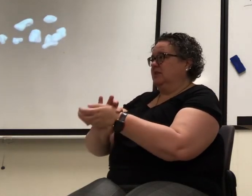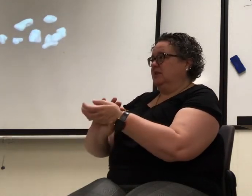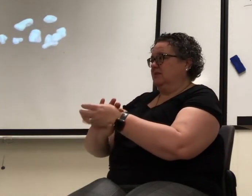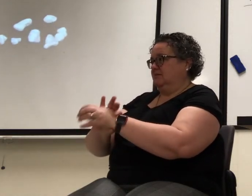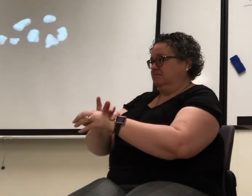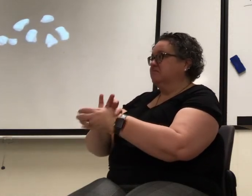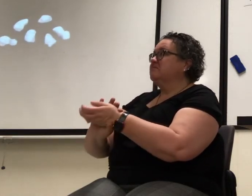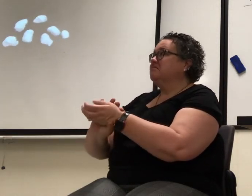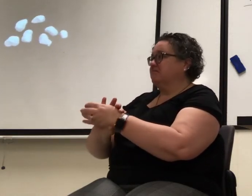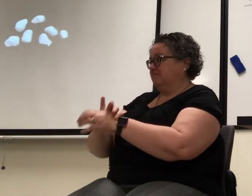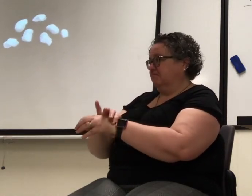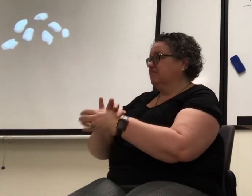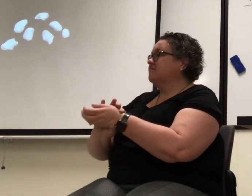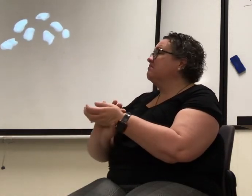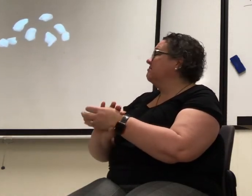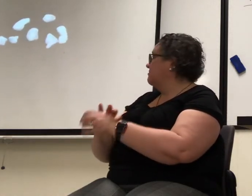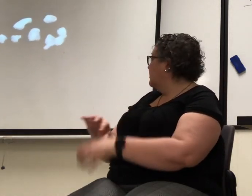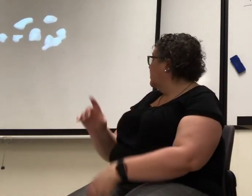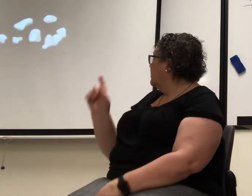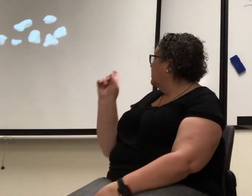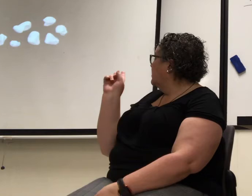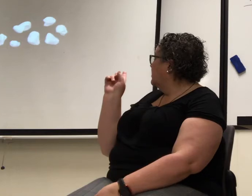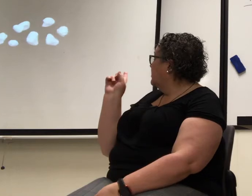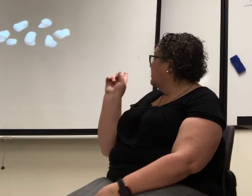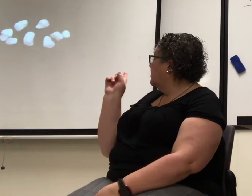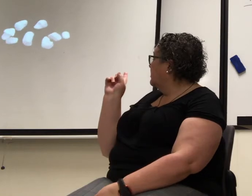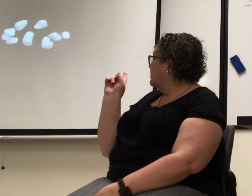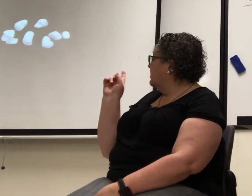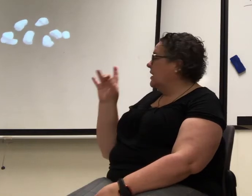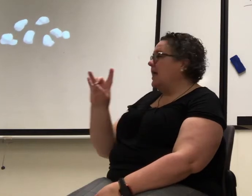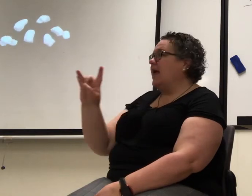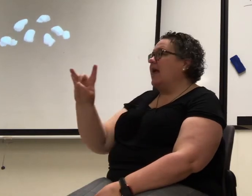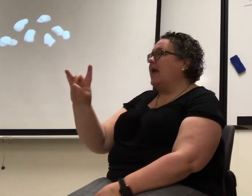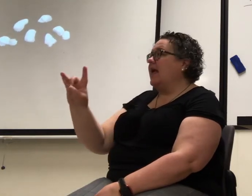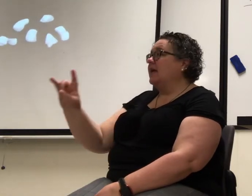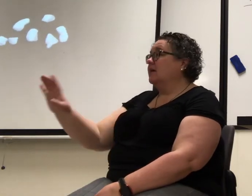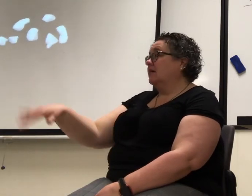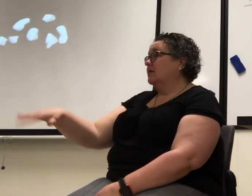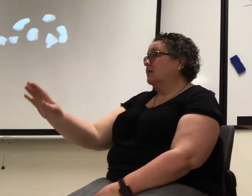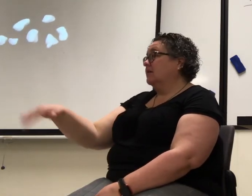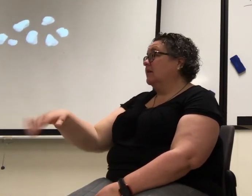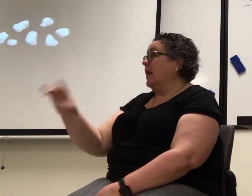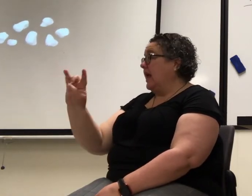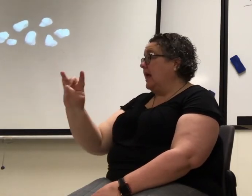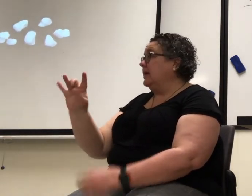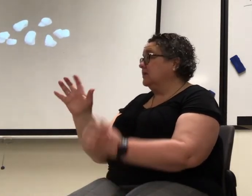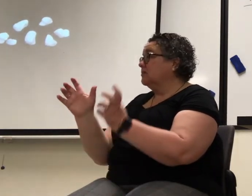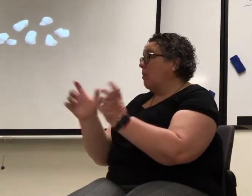8 small bones that you have to know the names of.